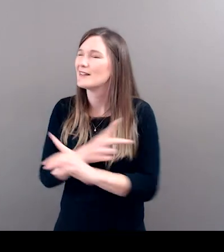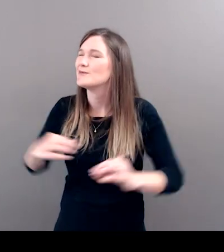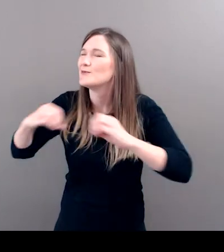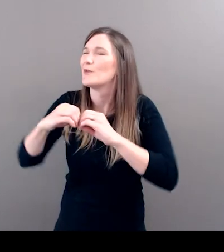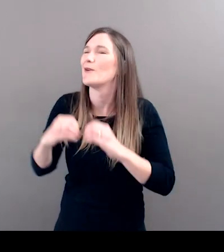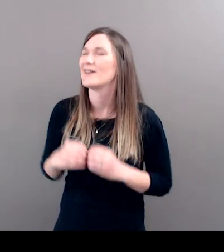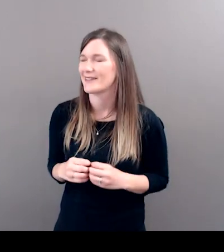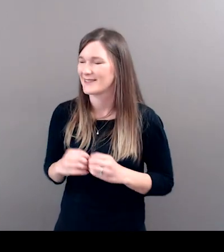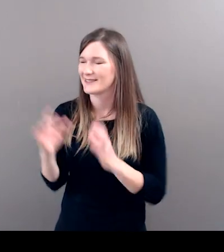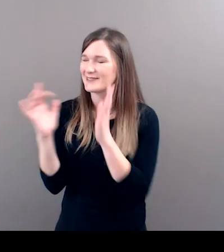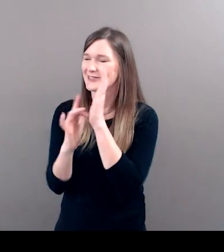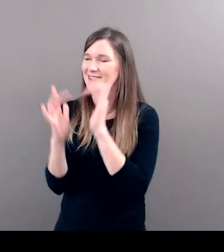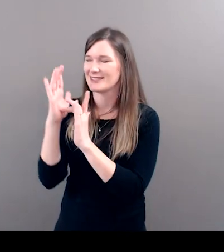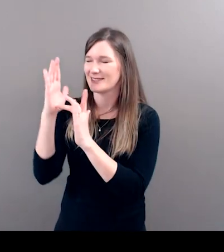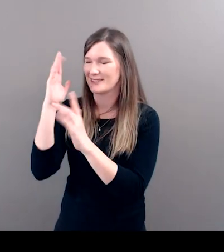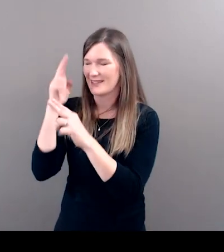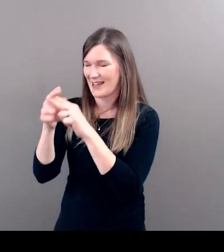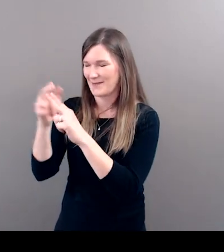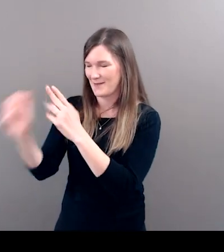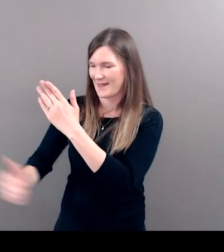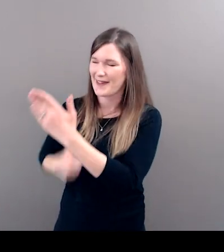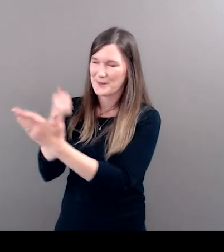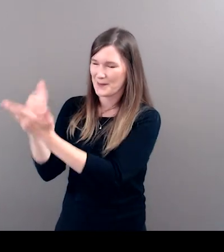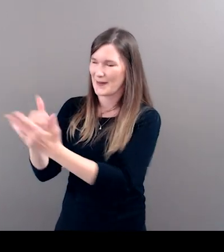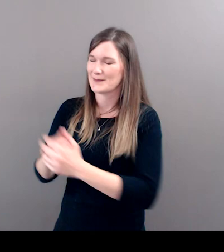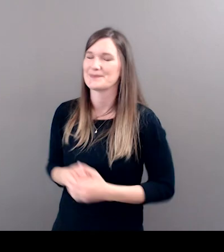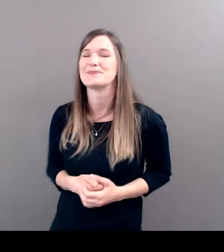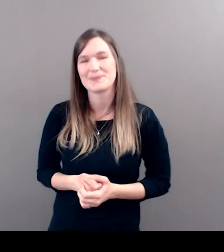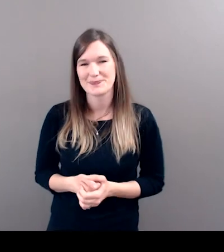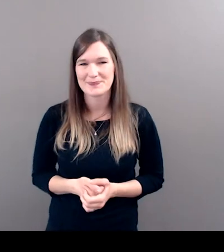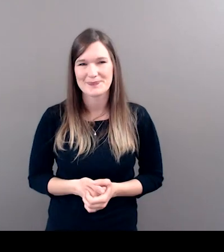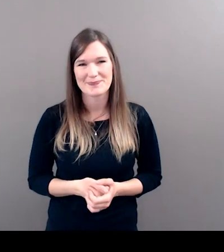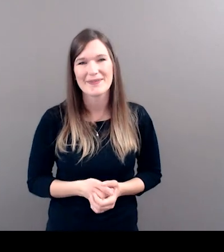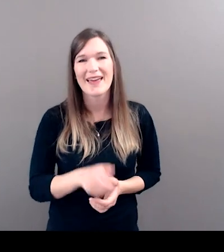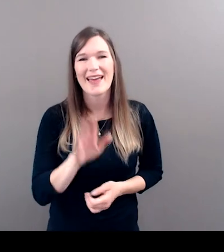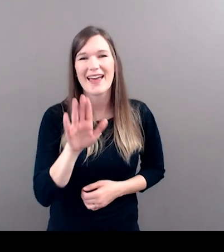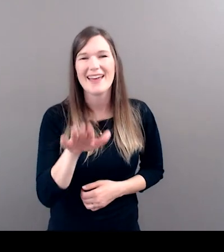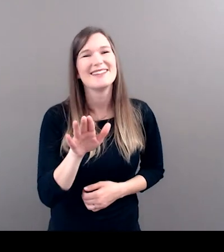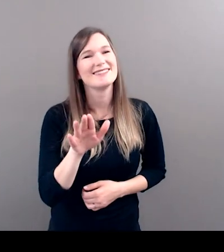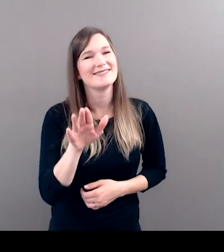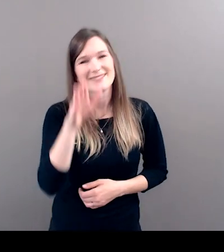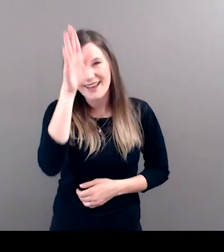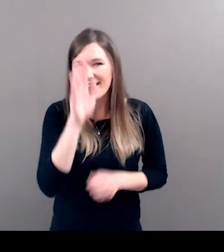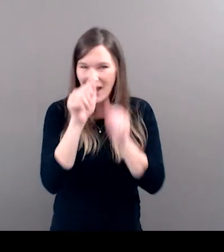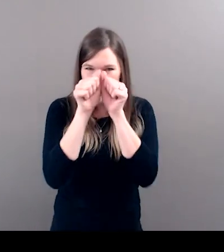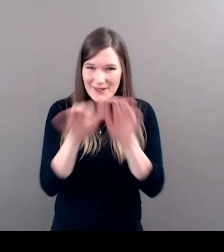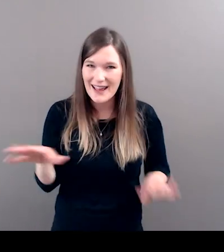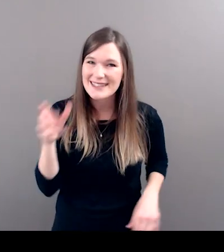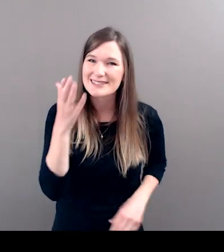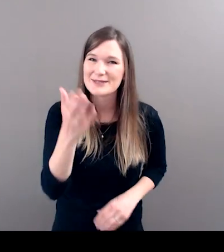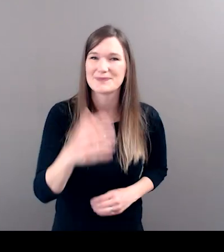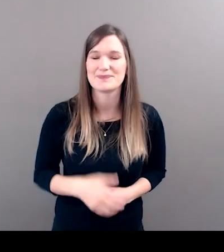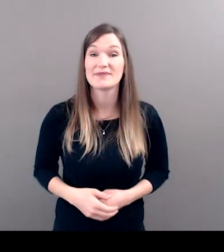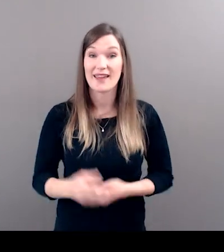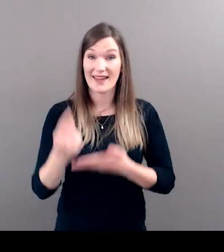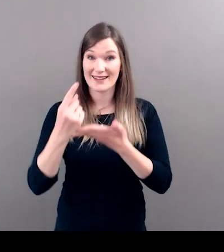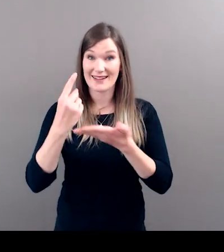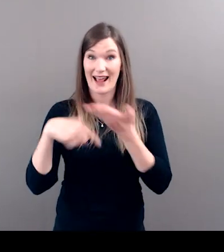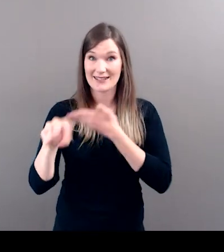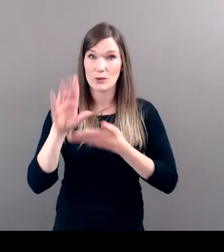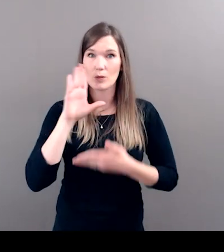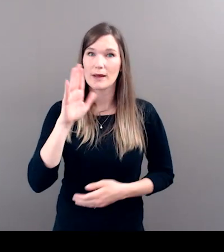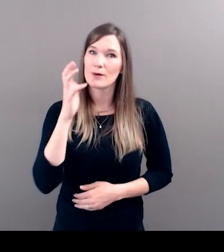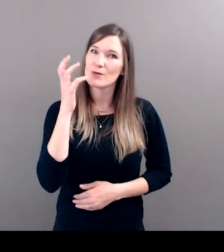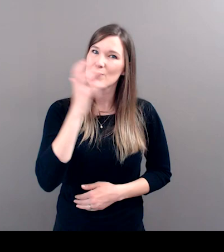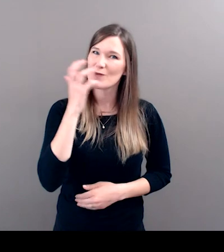amen. Hey, listen, God bless you. Next week, we are going to have an incredible